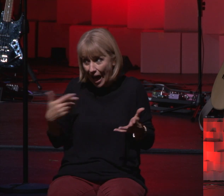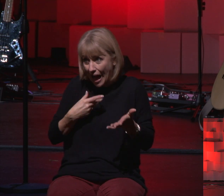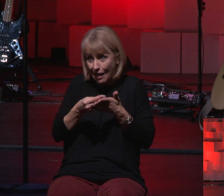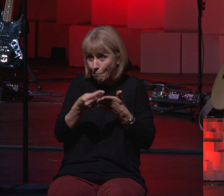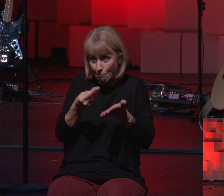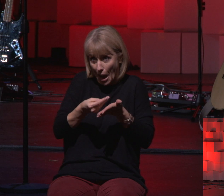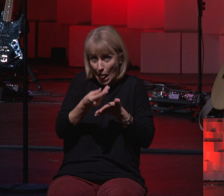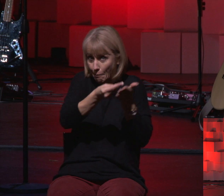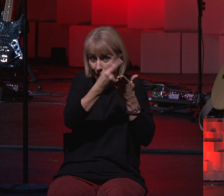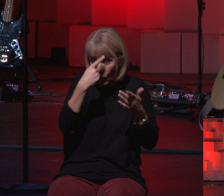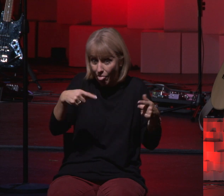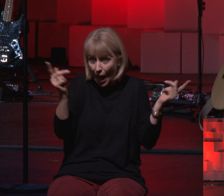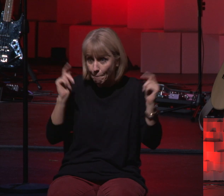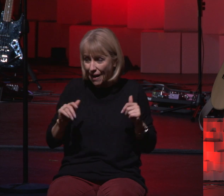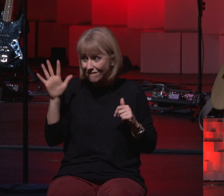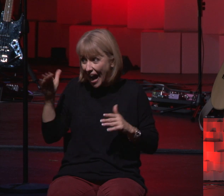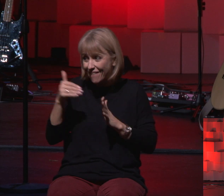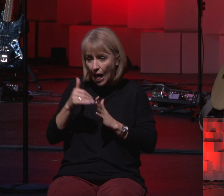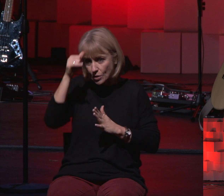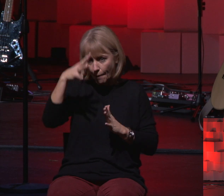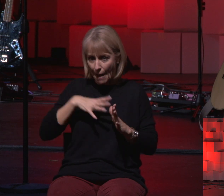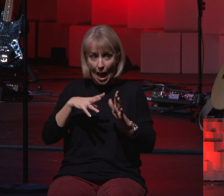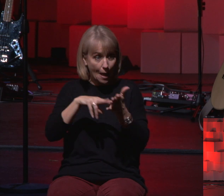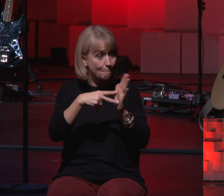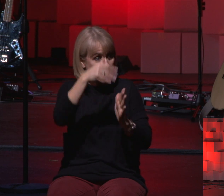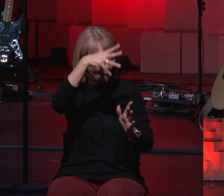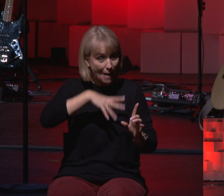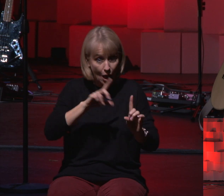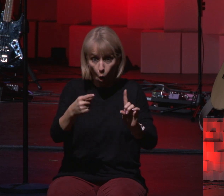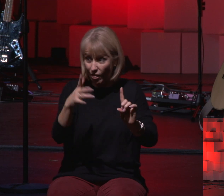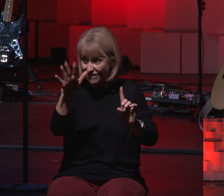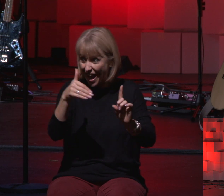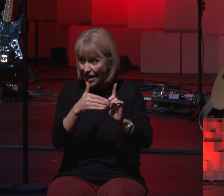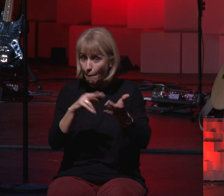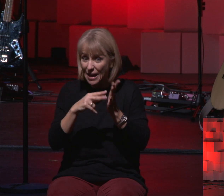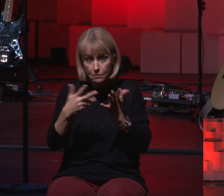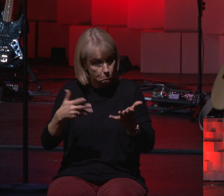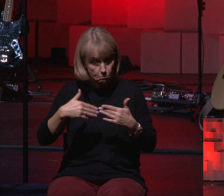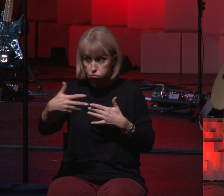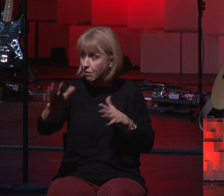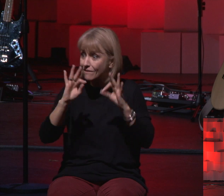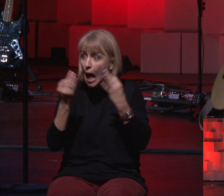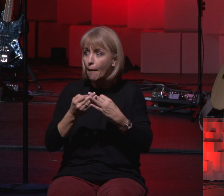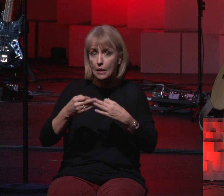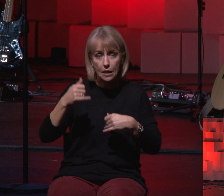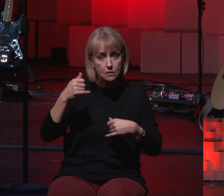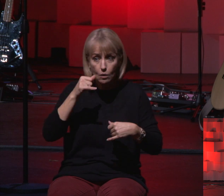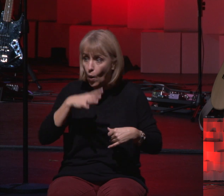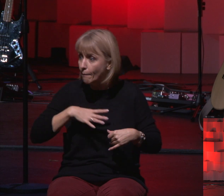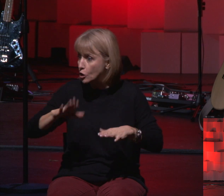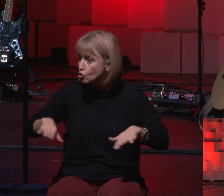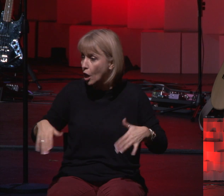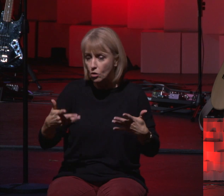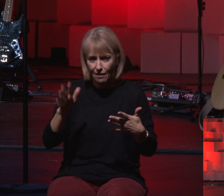here. And the next verse says there's 5,000 men, not counting the women and children, so at least 15,000 people are there. It says, what do we do with them?